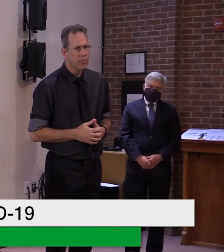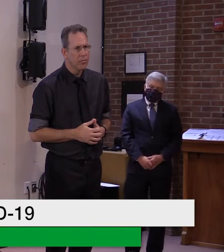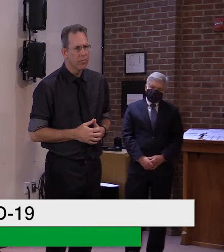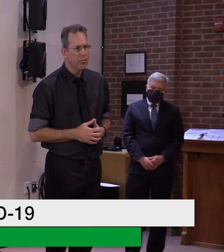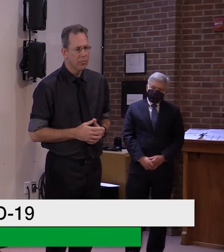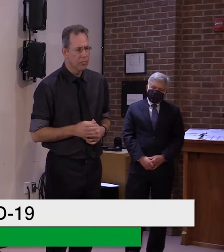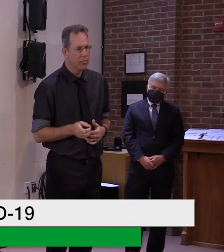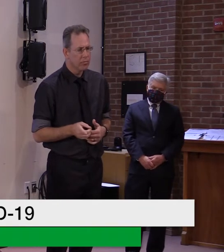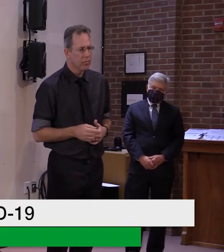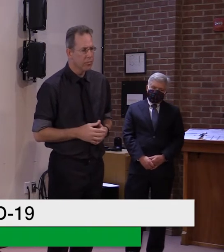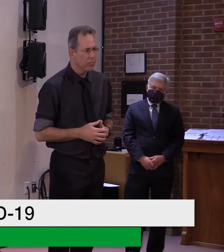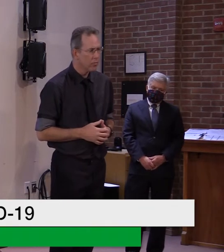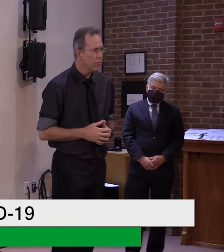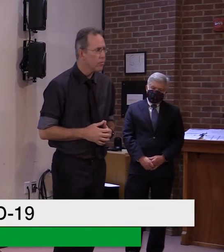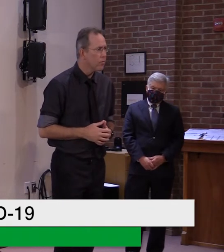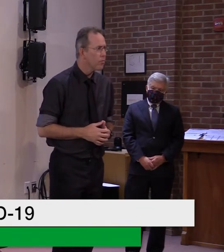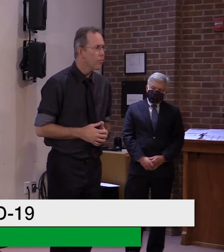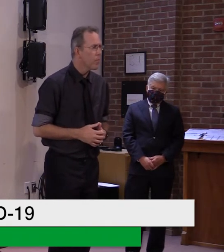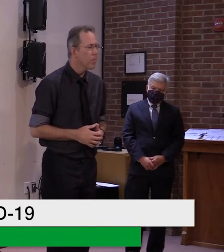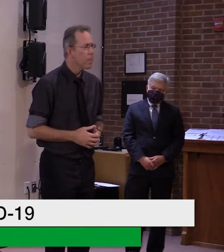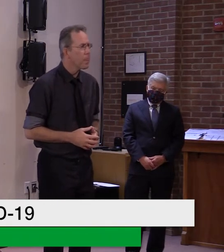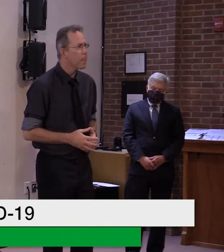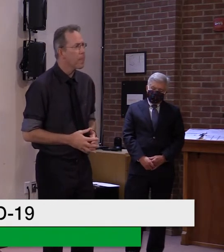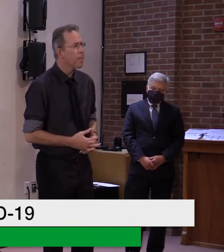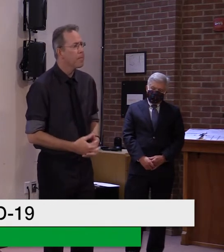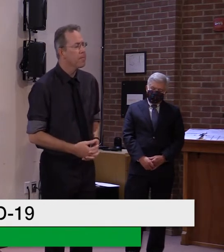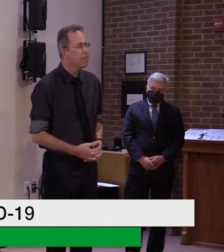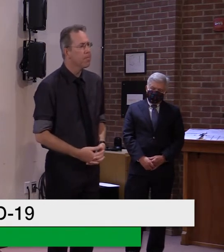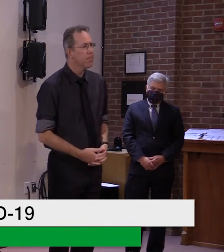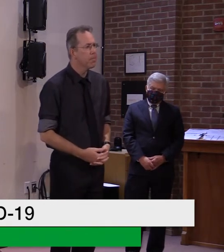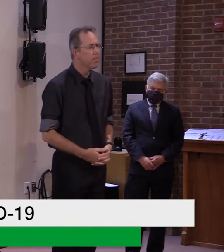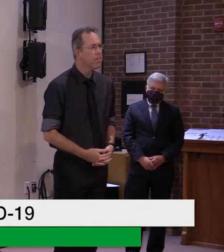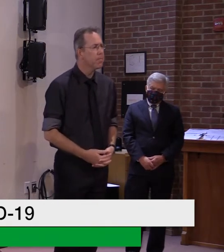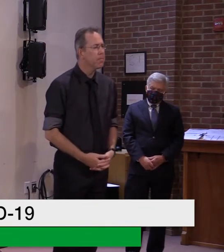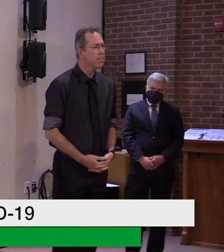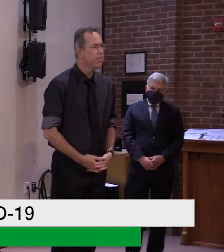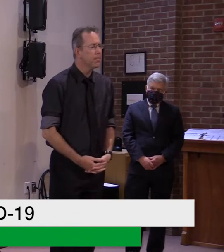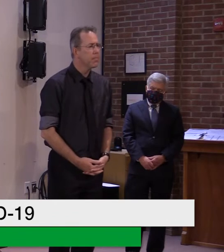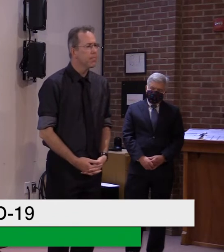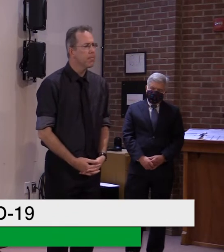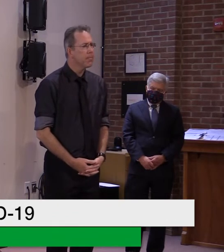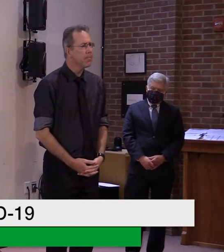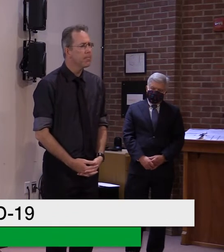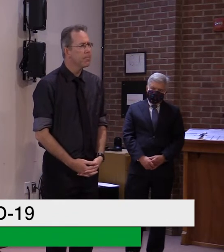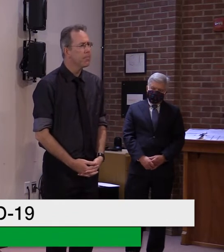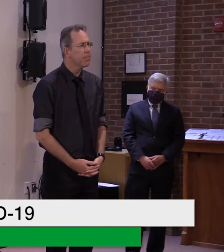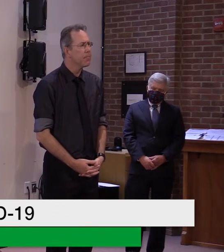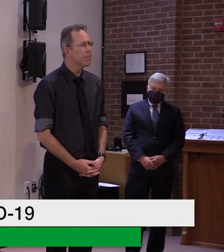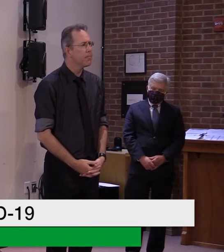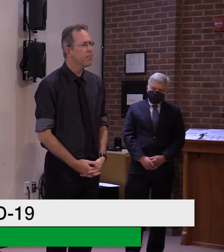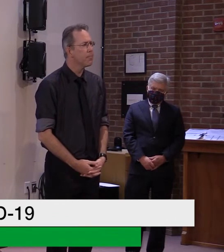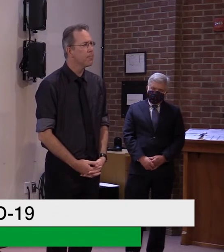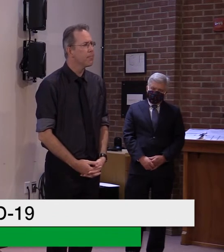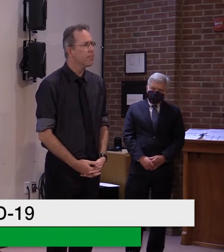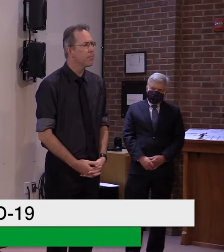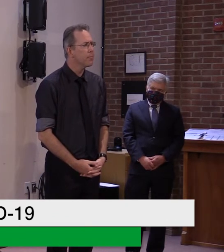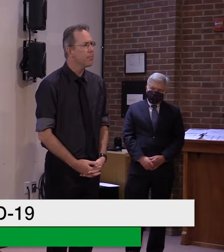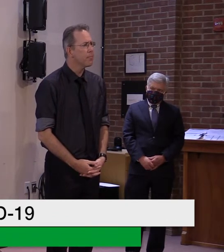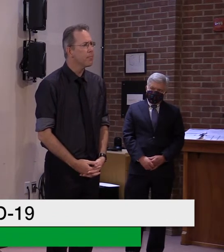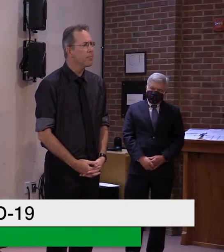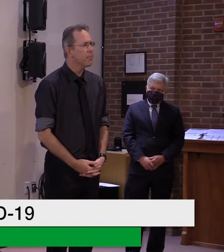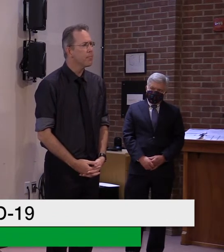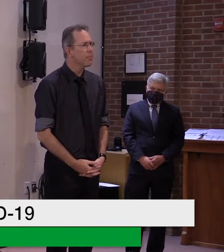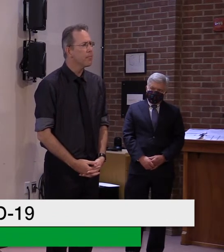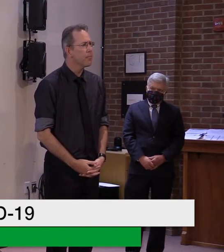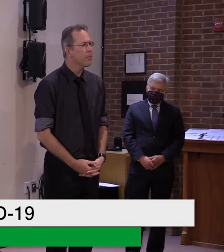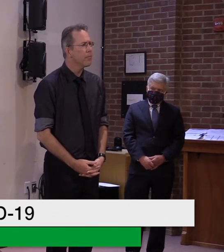hi can you hear me okay we can great my questions are for uh secretary clinton um secretary clinton do you know